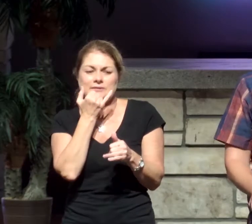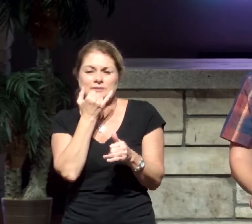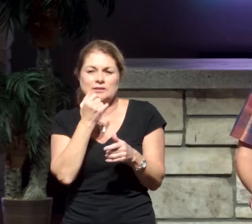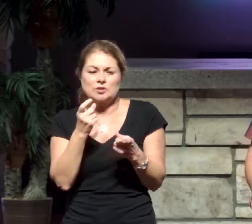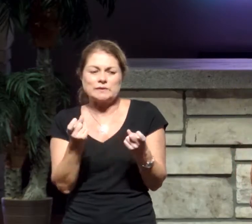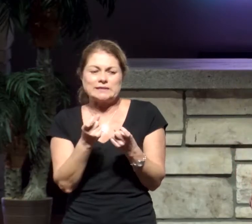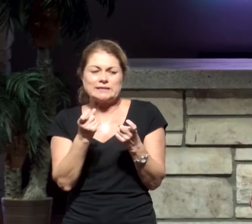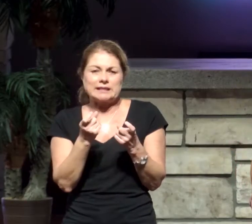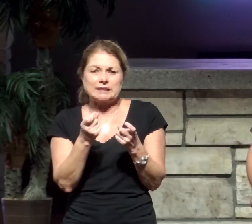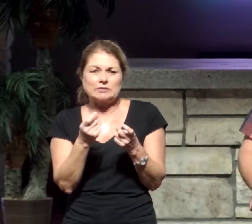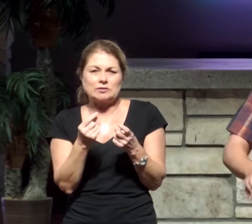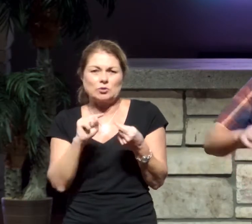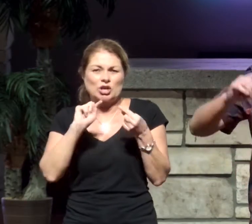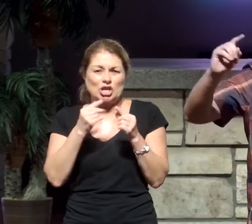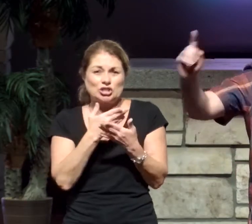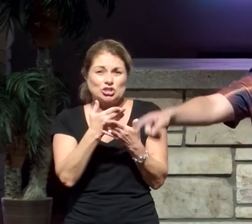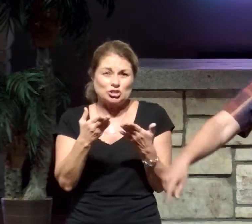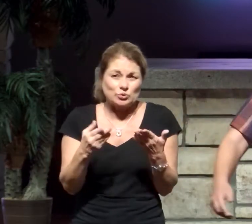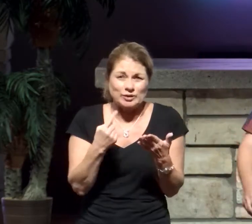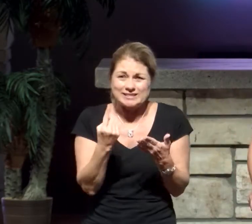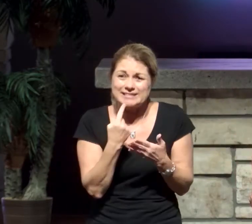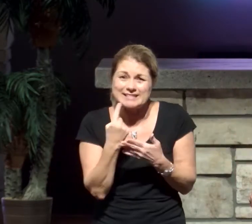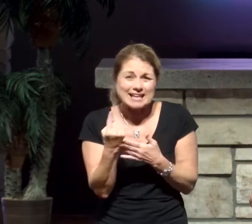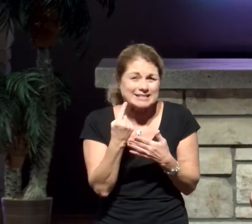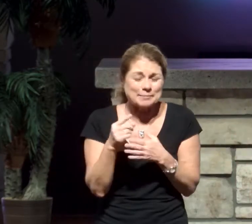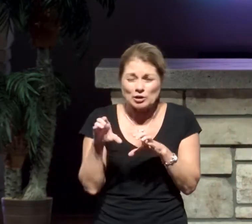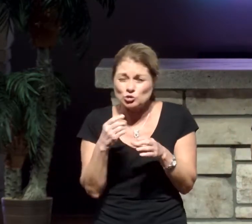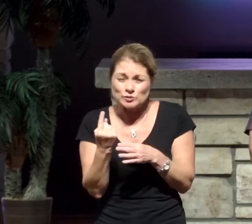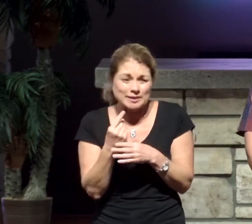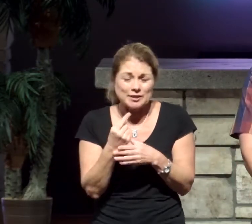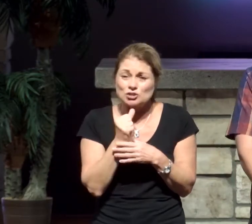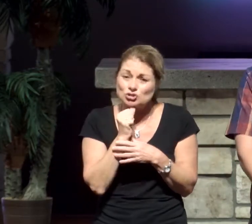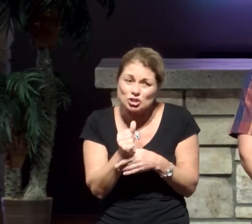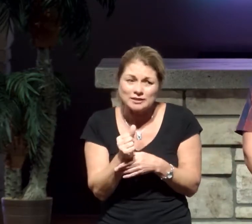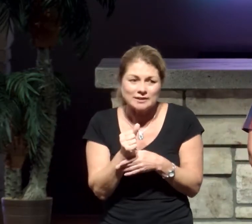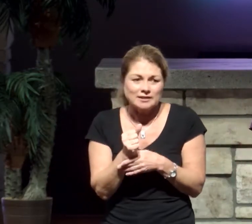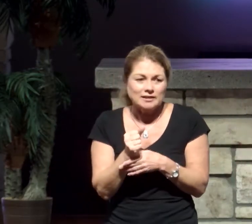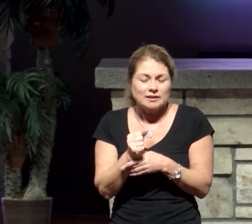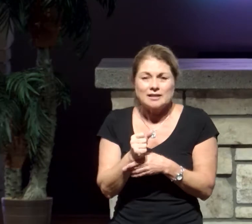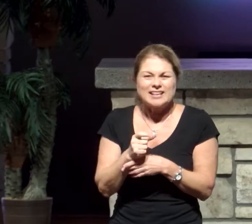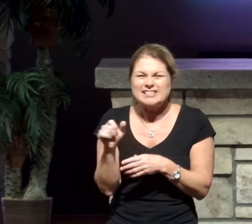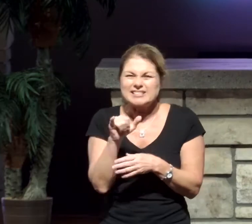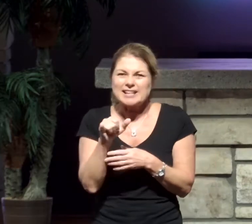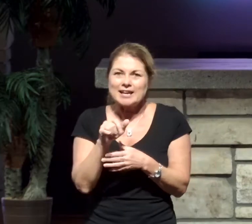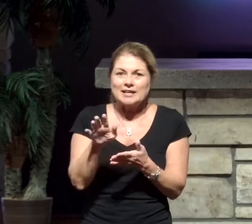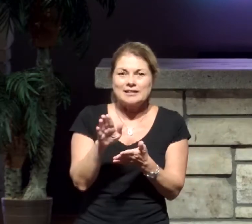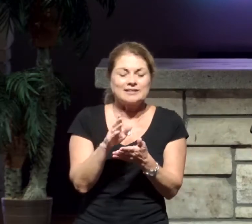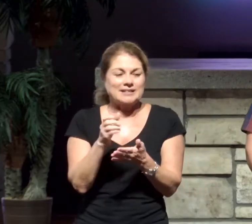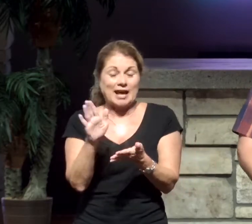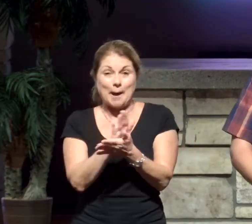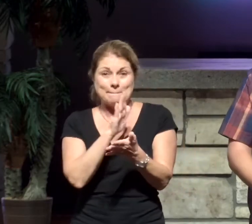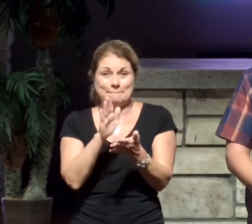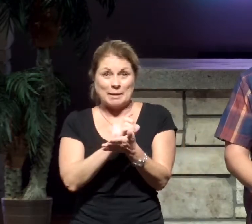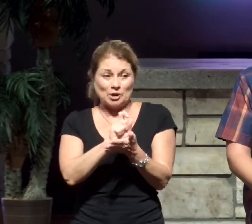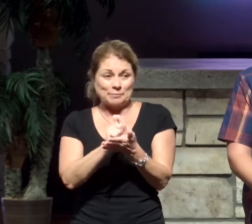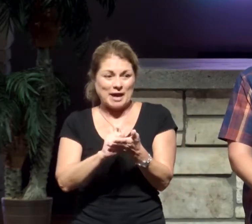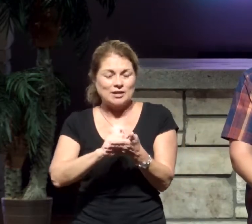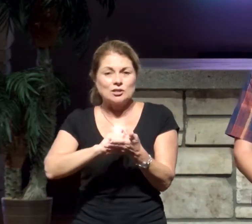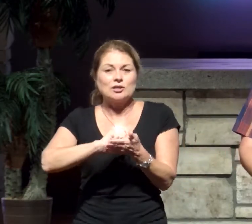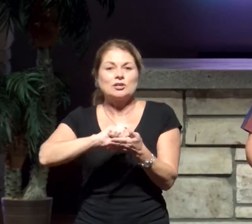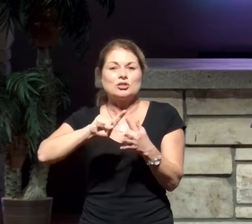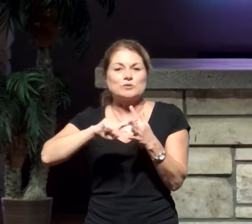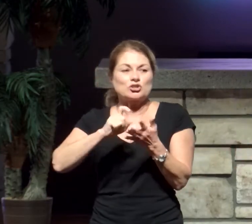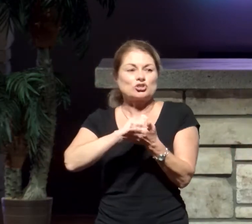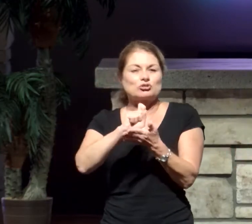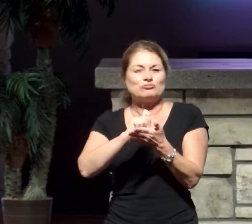up, whenever they say something they shouldn't say, whenever they do something they shouldn't do, it's like you take out a piece of paper and a pen, and you start to write